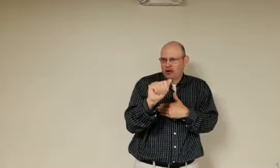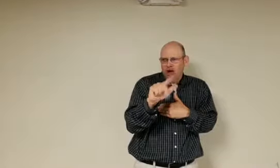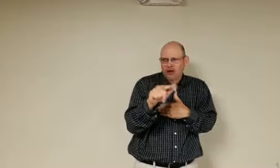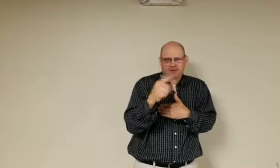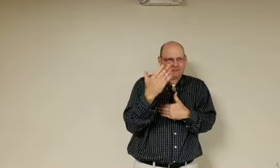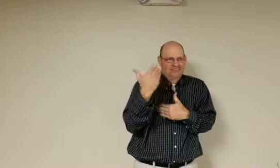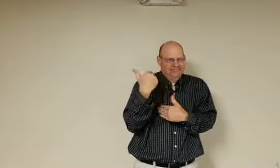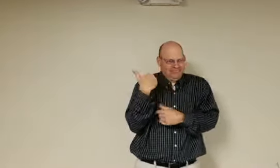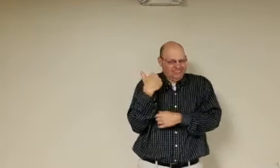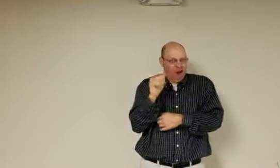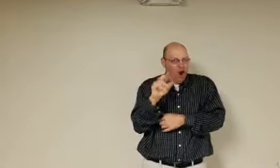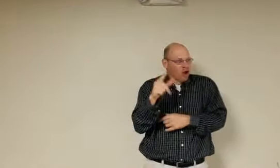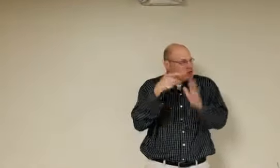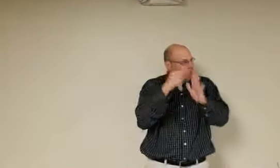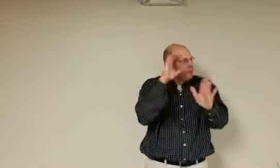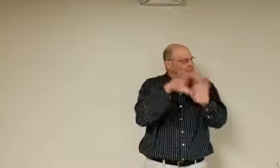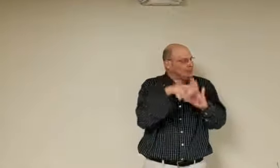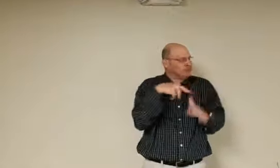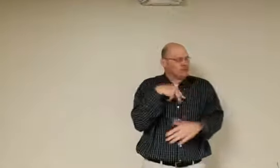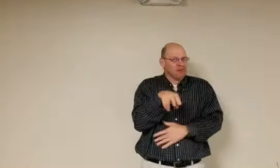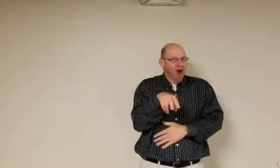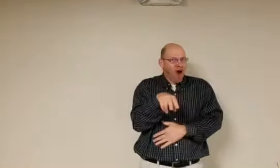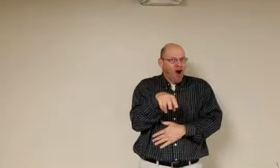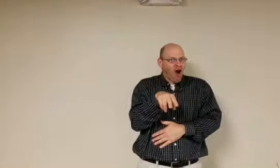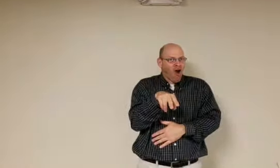August something. Recently born in August, there was a picture of it.